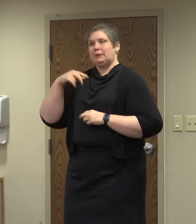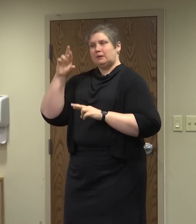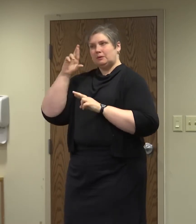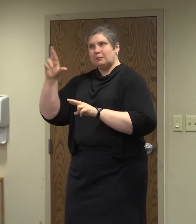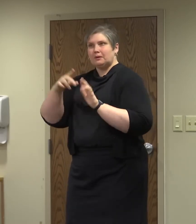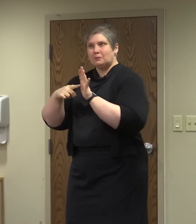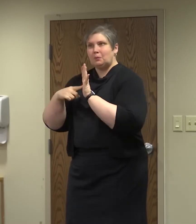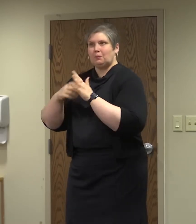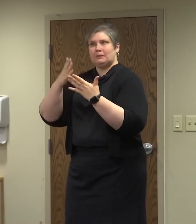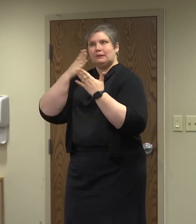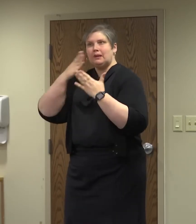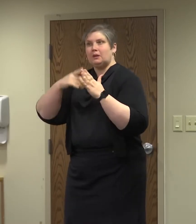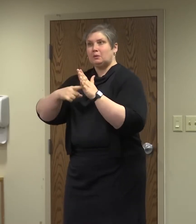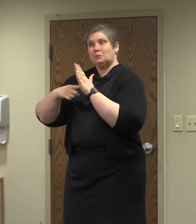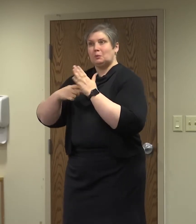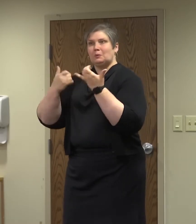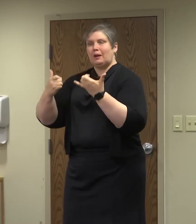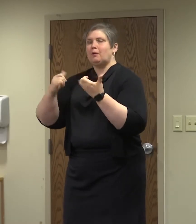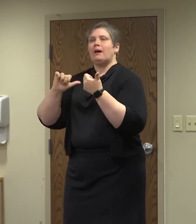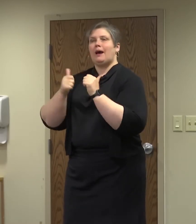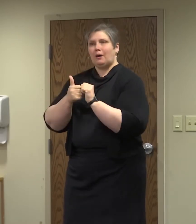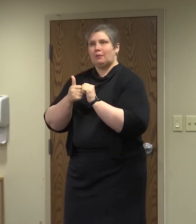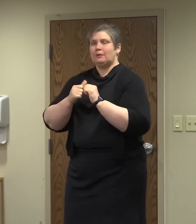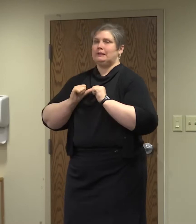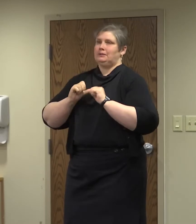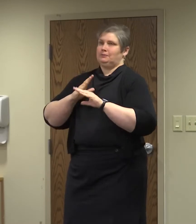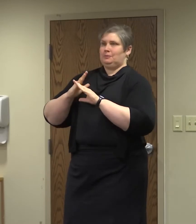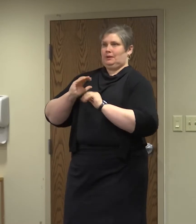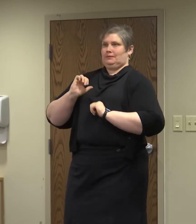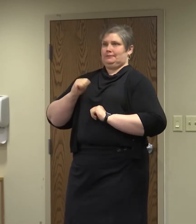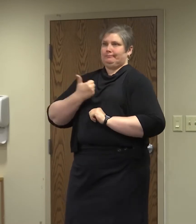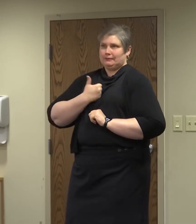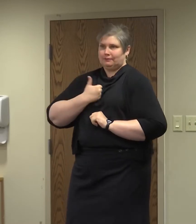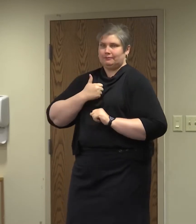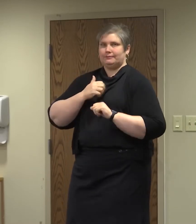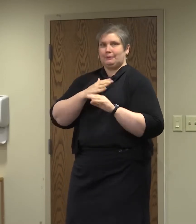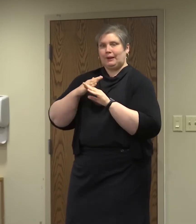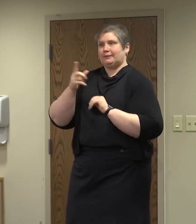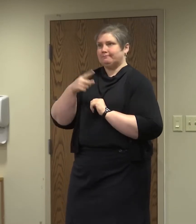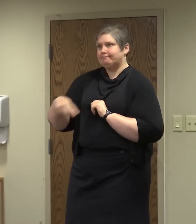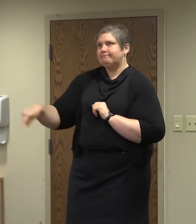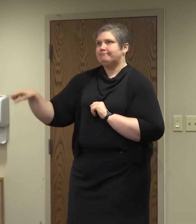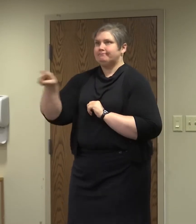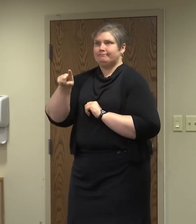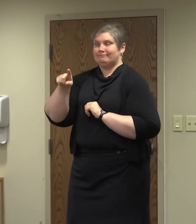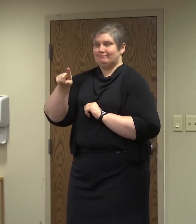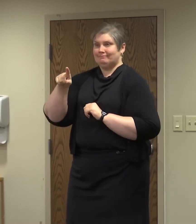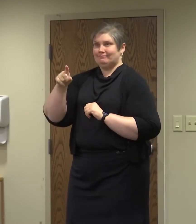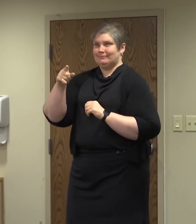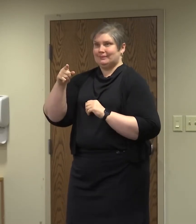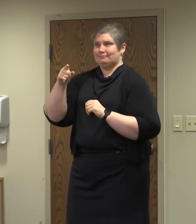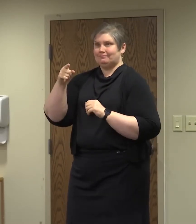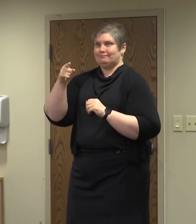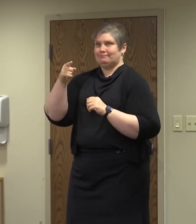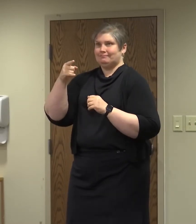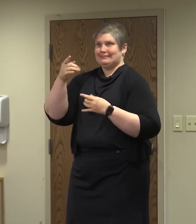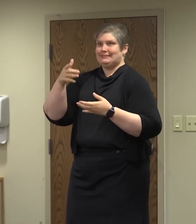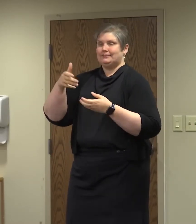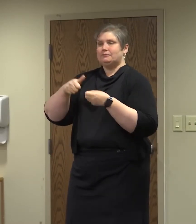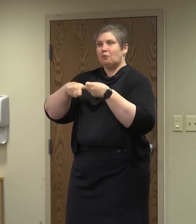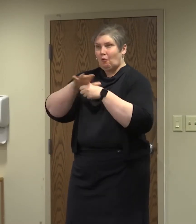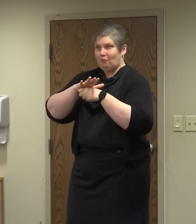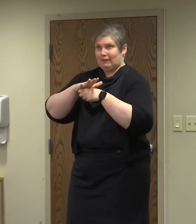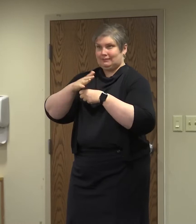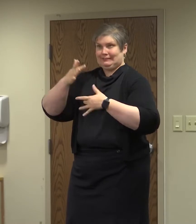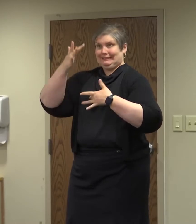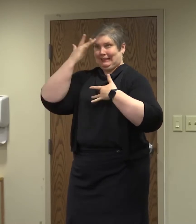by doing everything in our power to stay safe, everything in our power not to spread the vaccine.